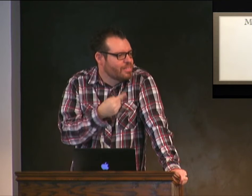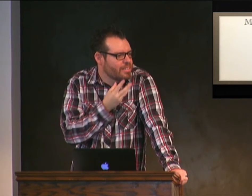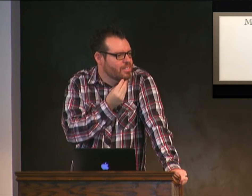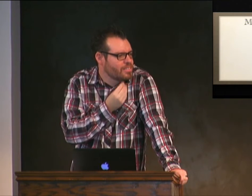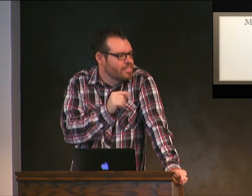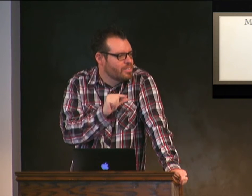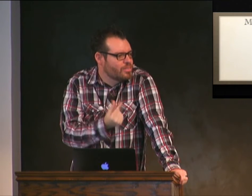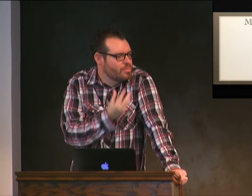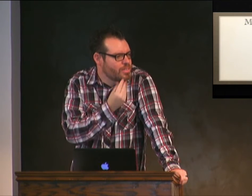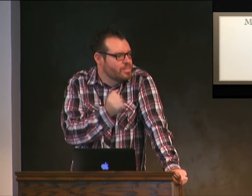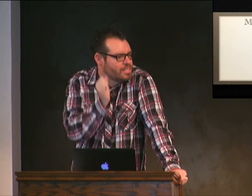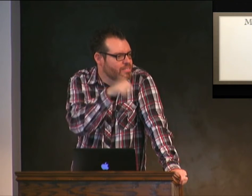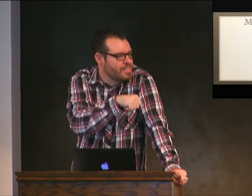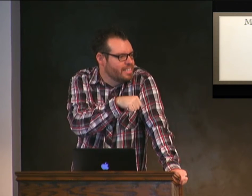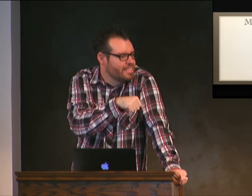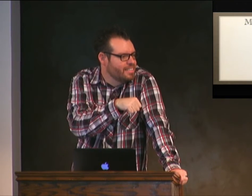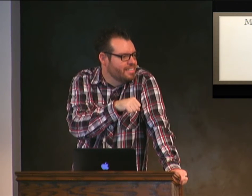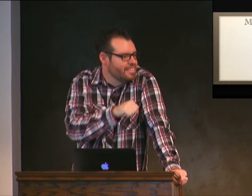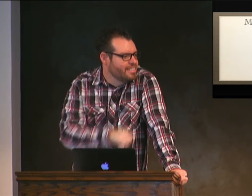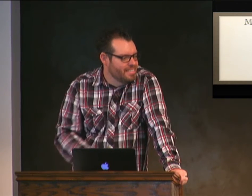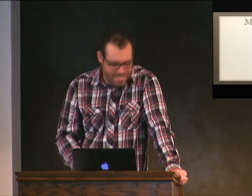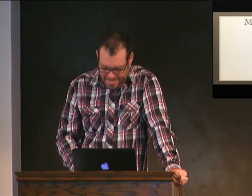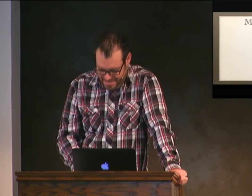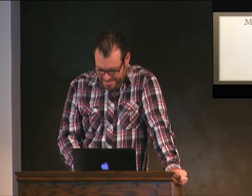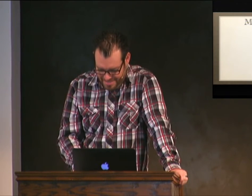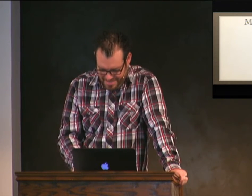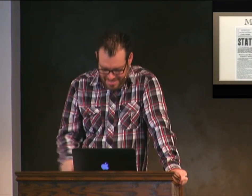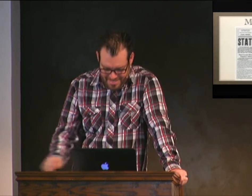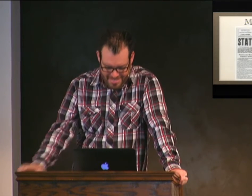Jewish? What about the Jewish? Group of Jewish defeated?